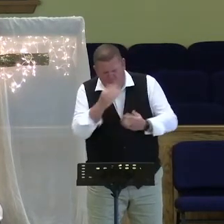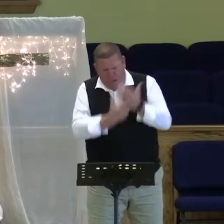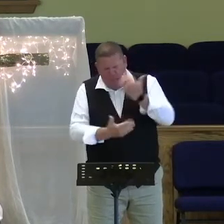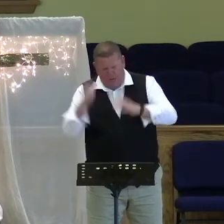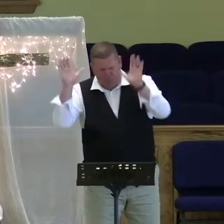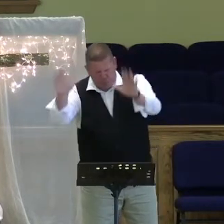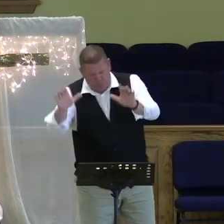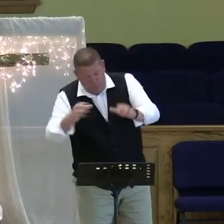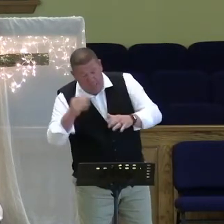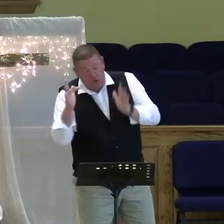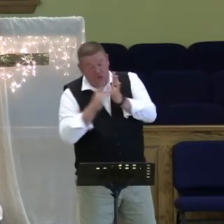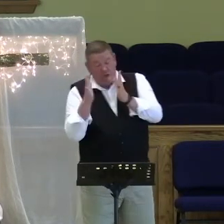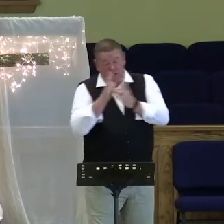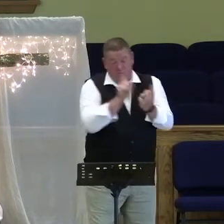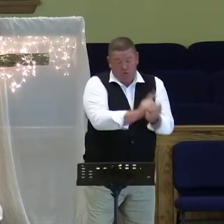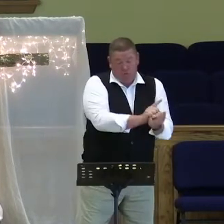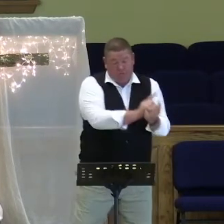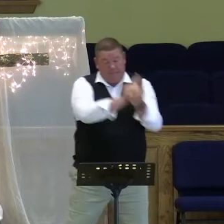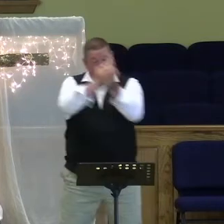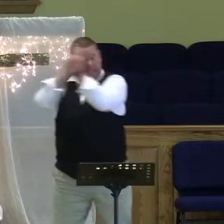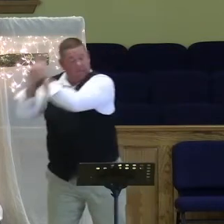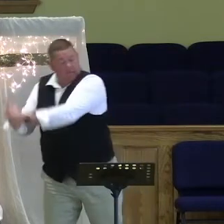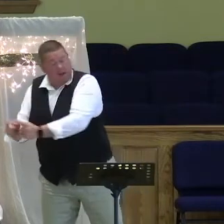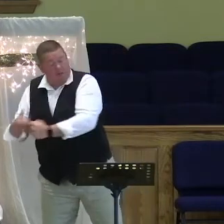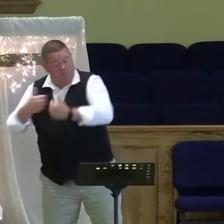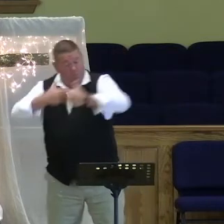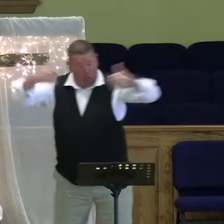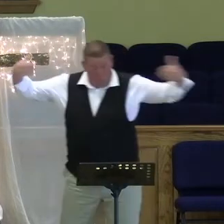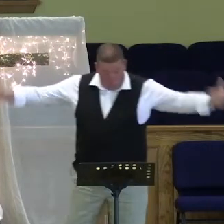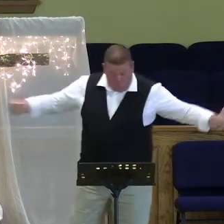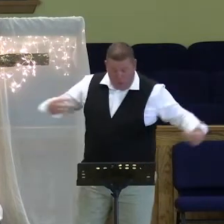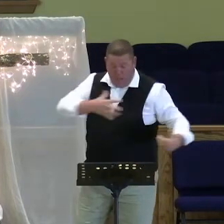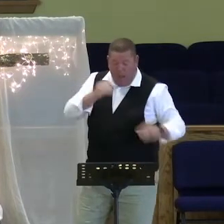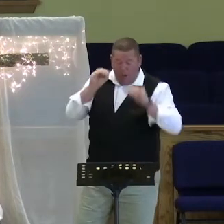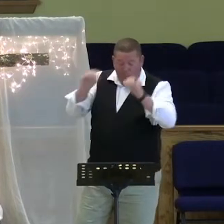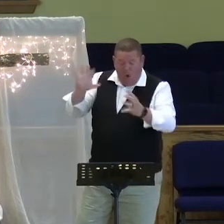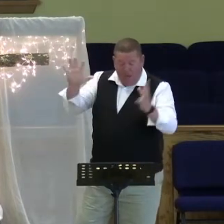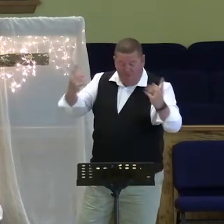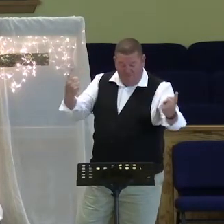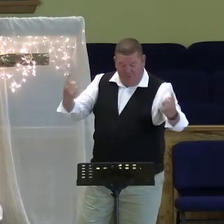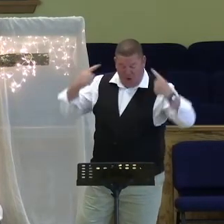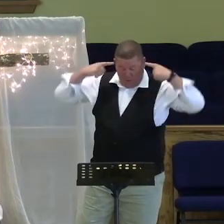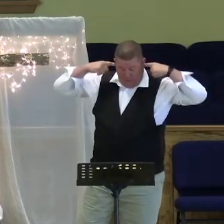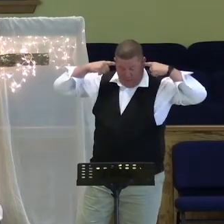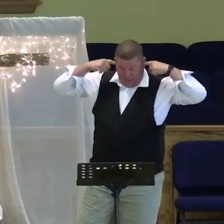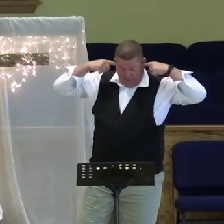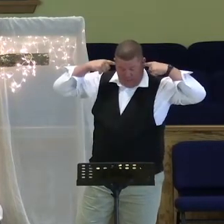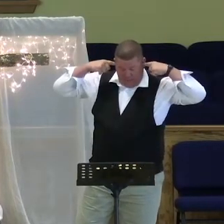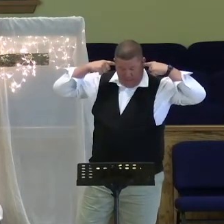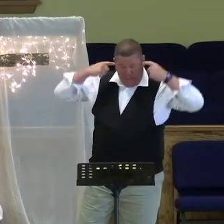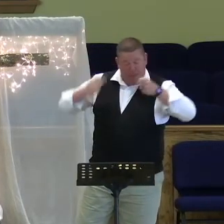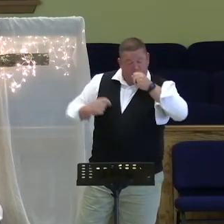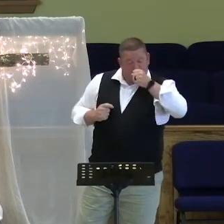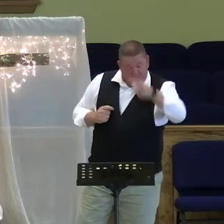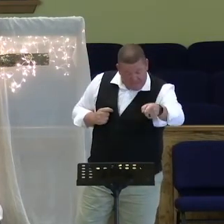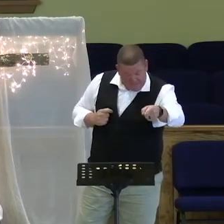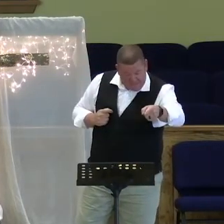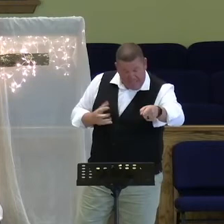they beseech him to put his hand upon him. And he took him aside from the multitude and put his fingers into his ears, and he